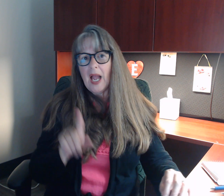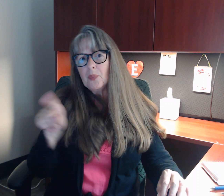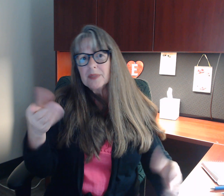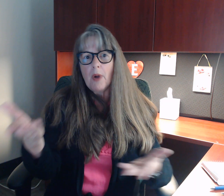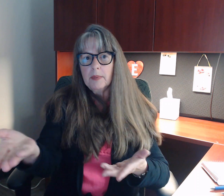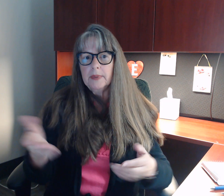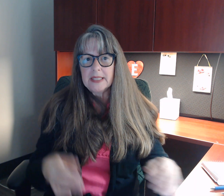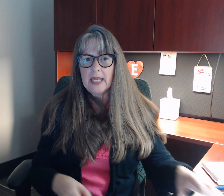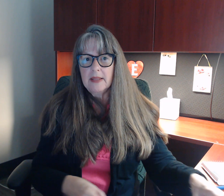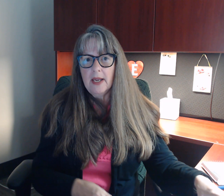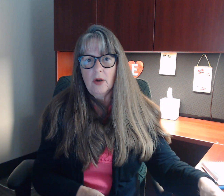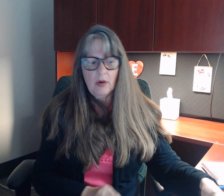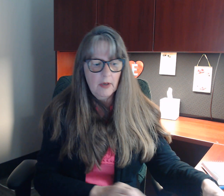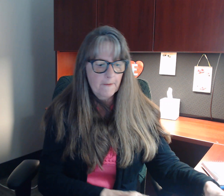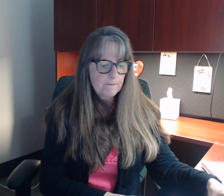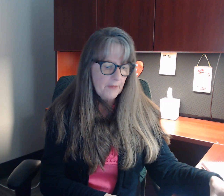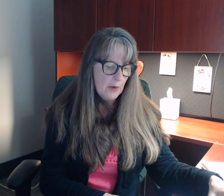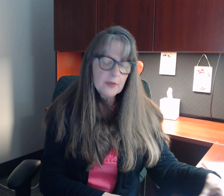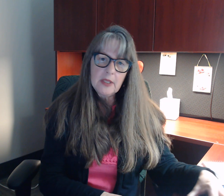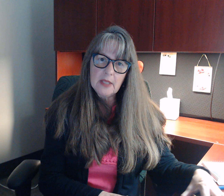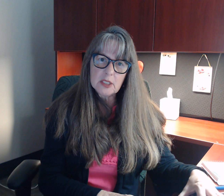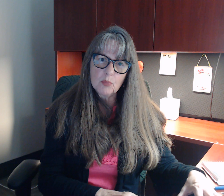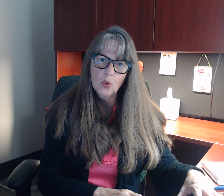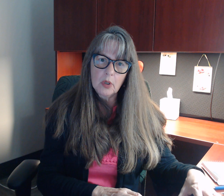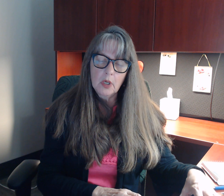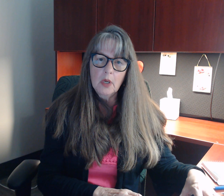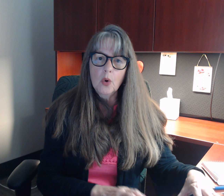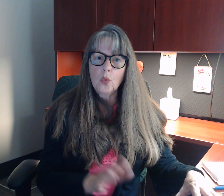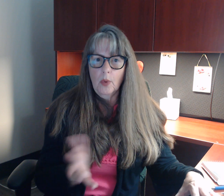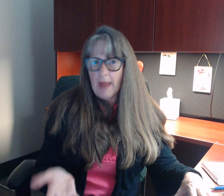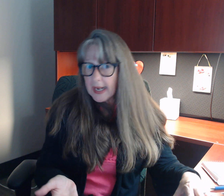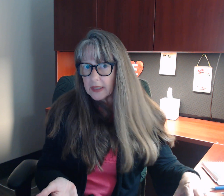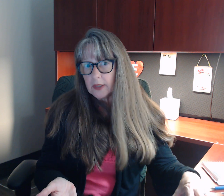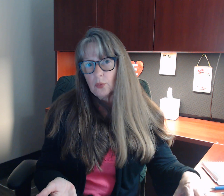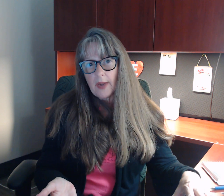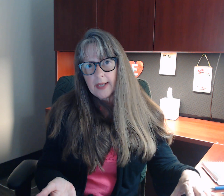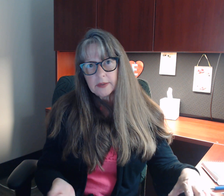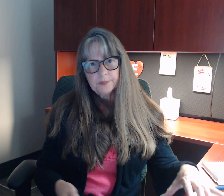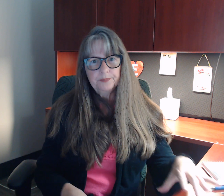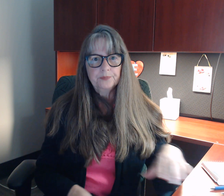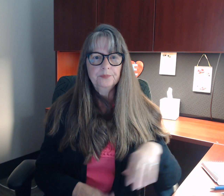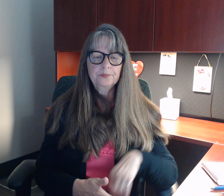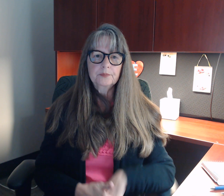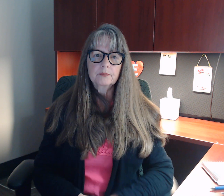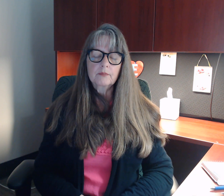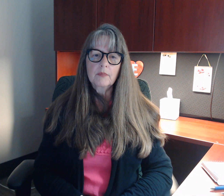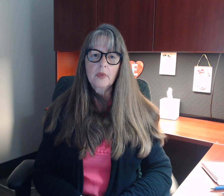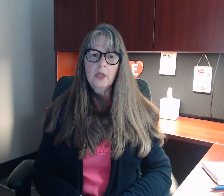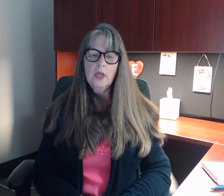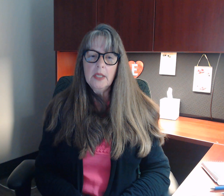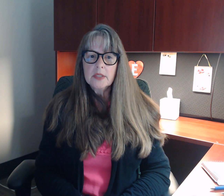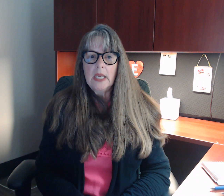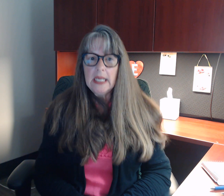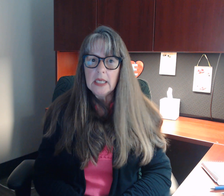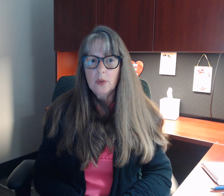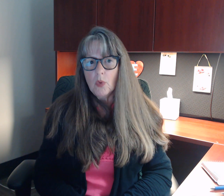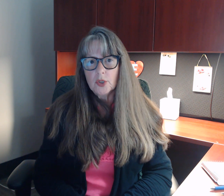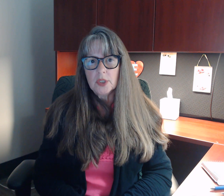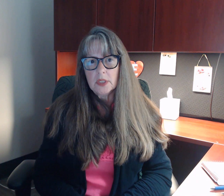would probably say there. I would think that's more grammatically correct. It is in Washington,